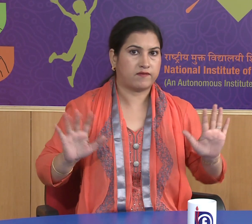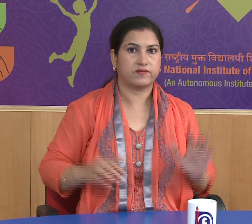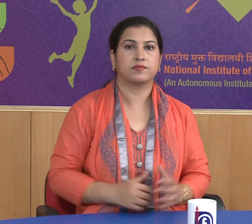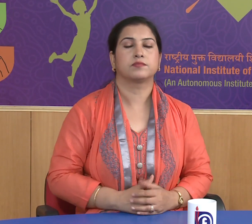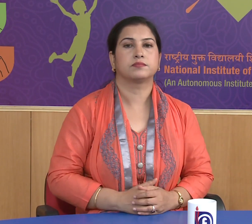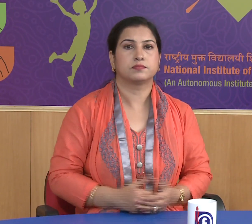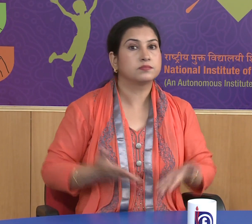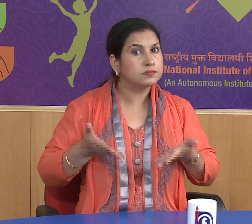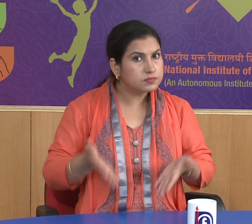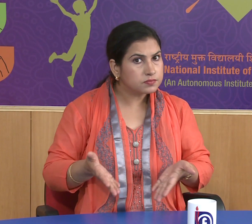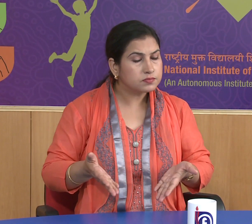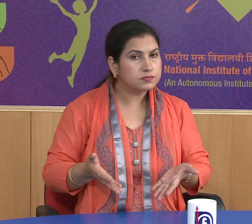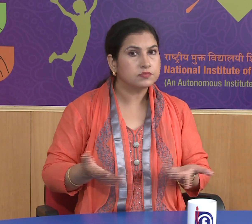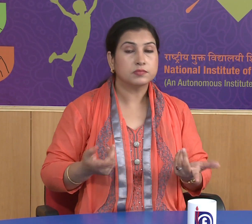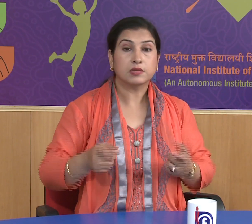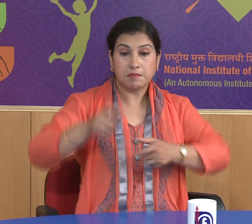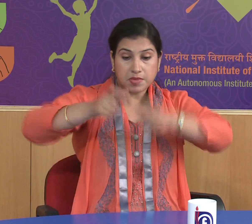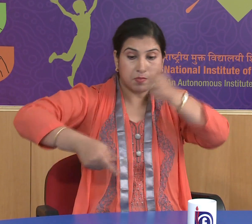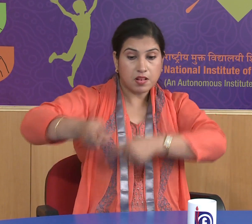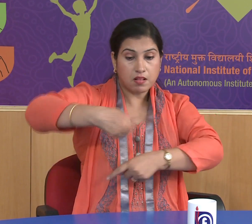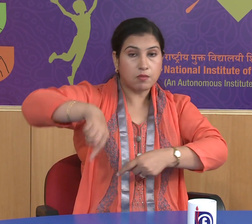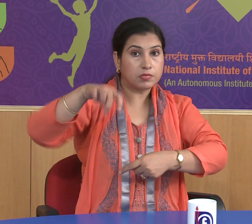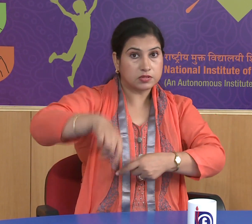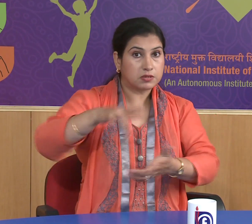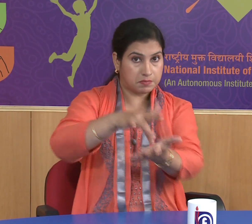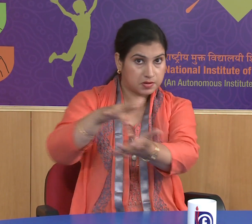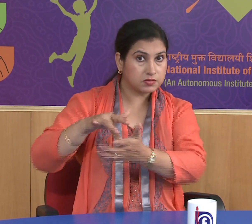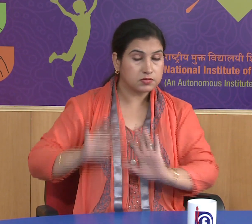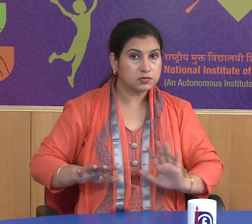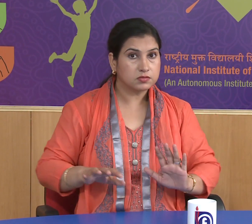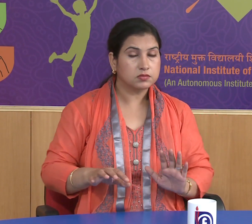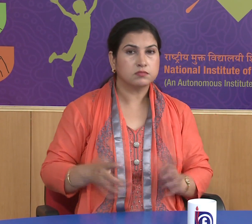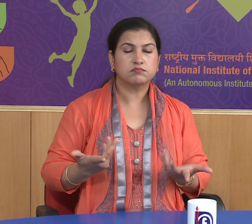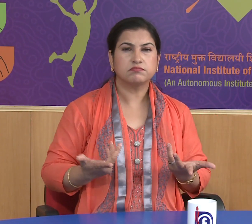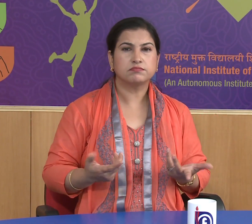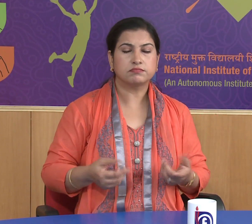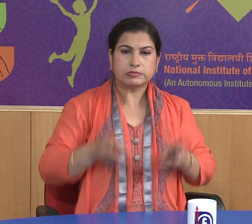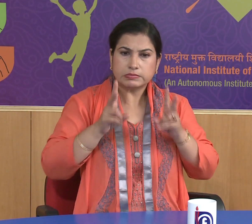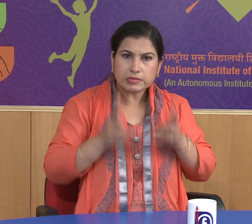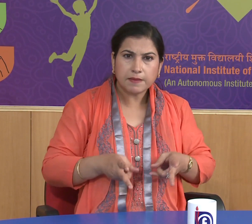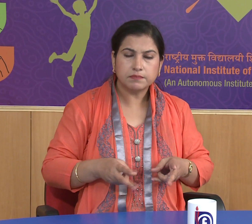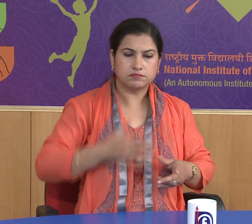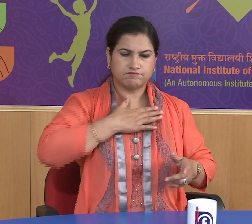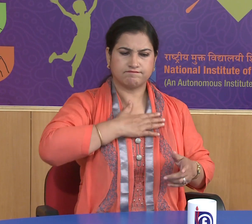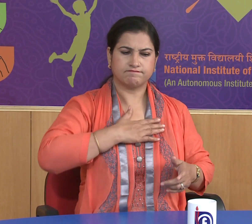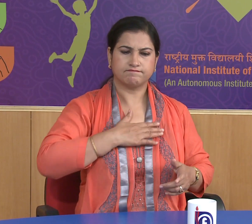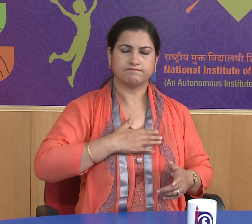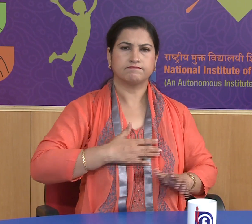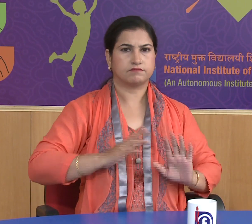So that the people of these areas do not remain dissatisfied with the